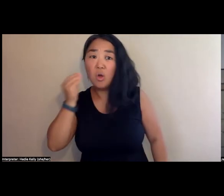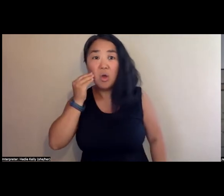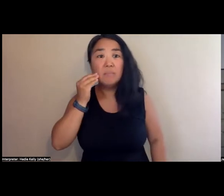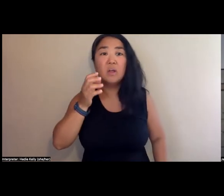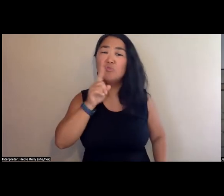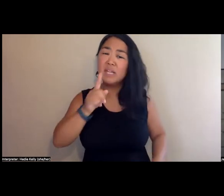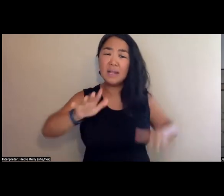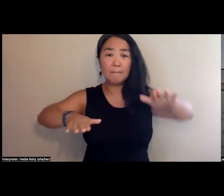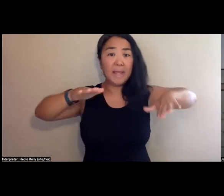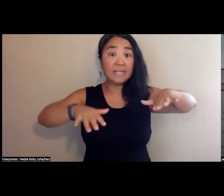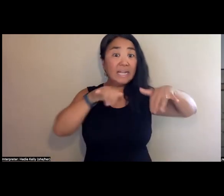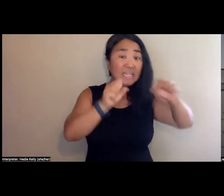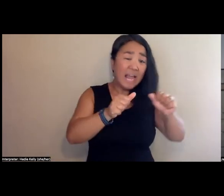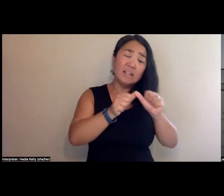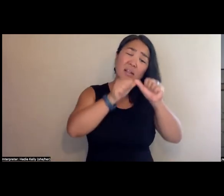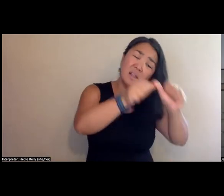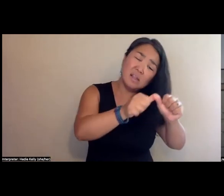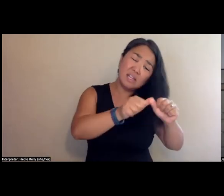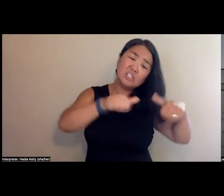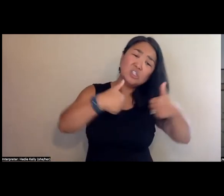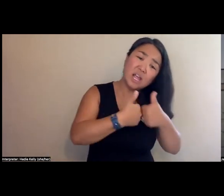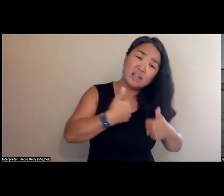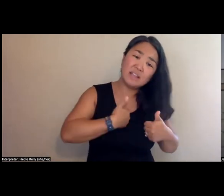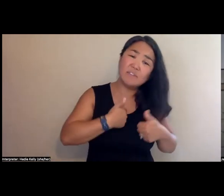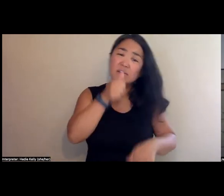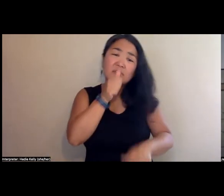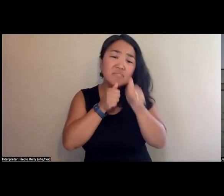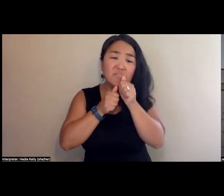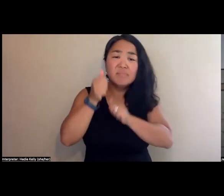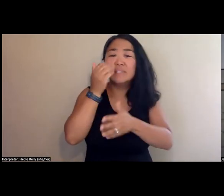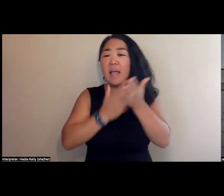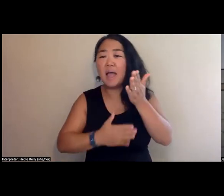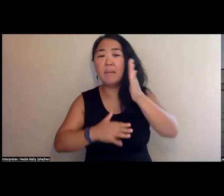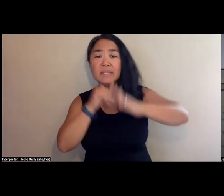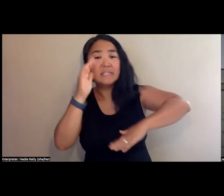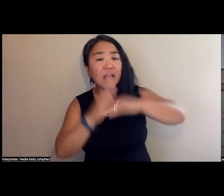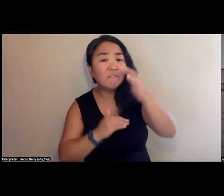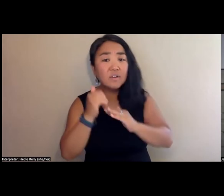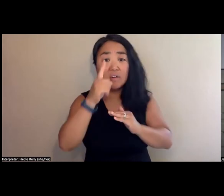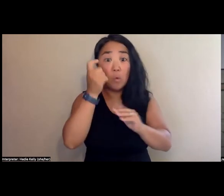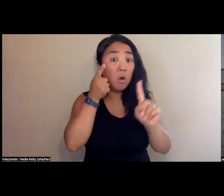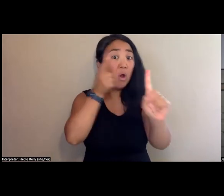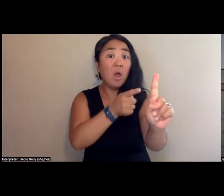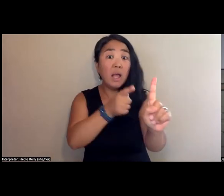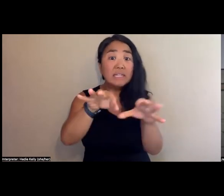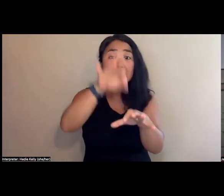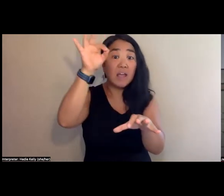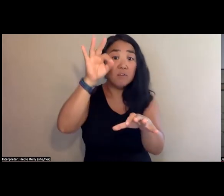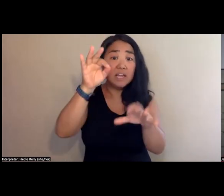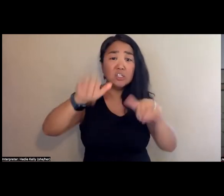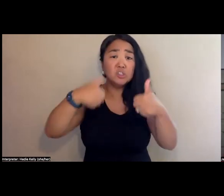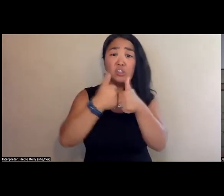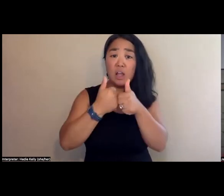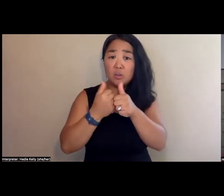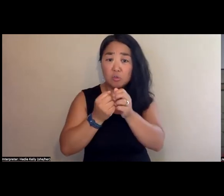ourselves, yes, pushing our endurance, yes, tolerating some discomfort for the sake of discovery and challenge and growth, but also listening to our